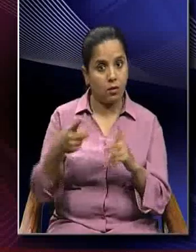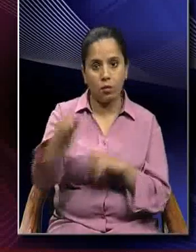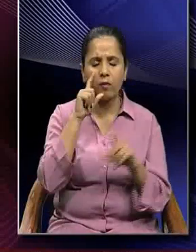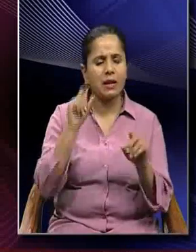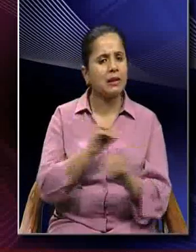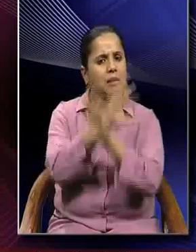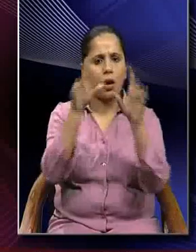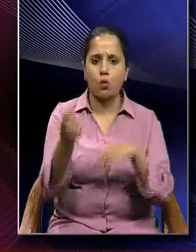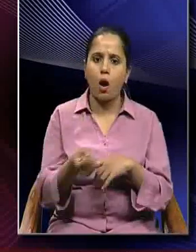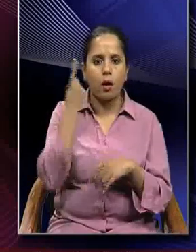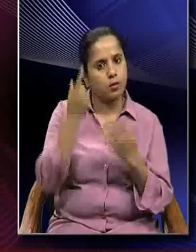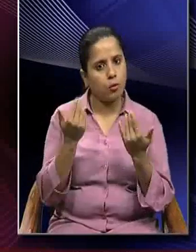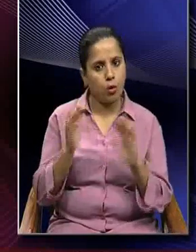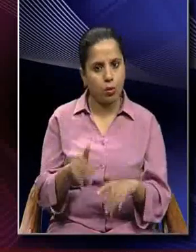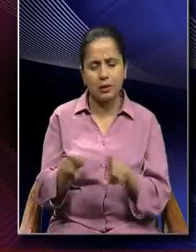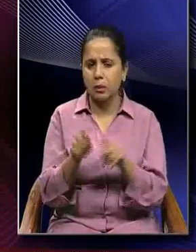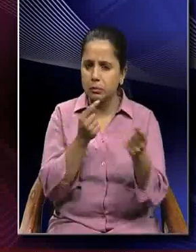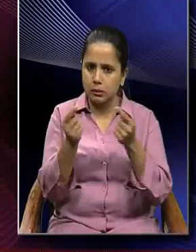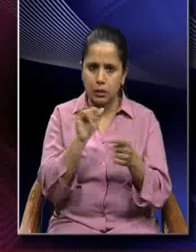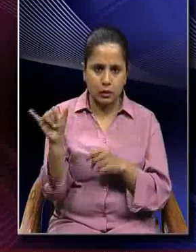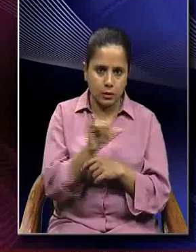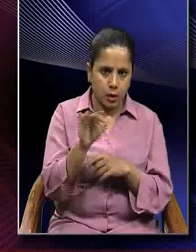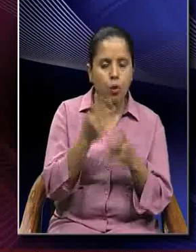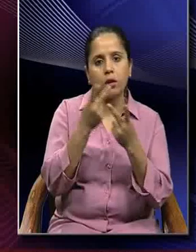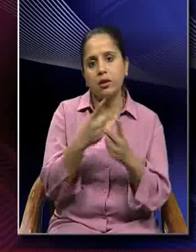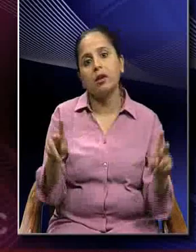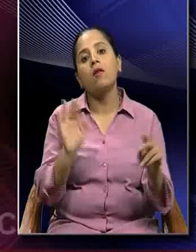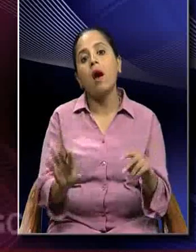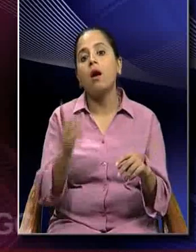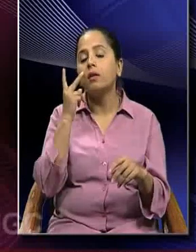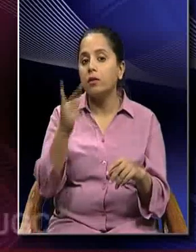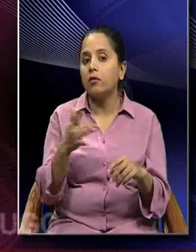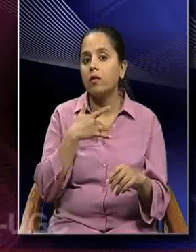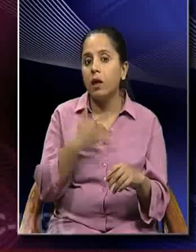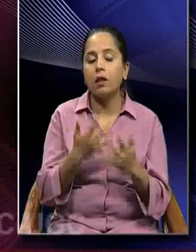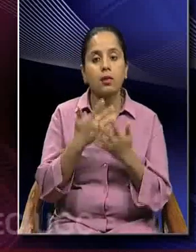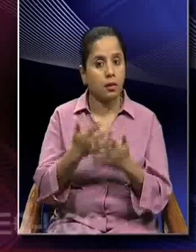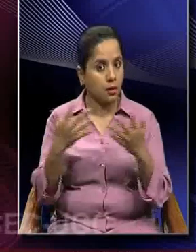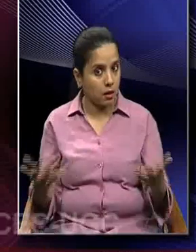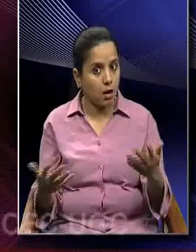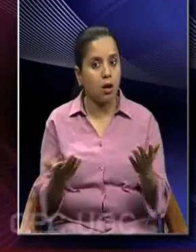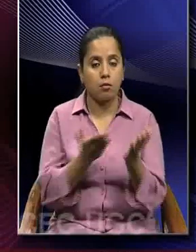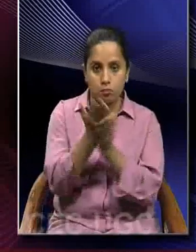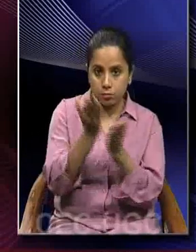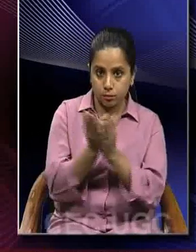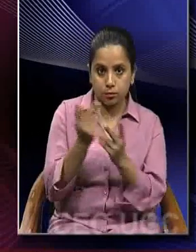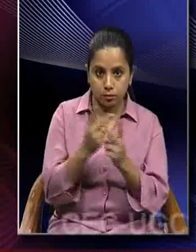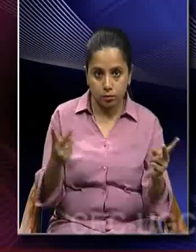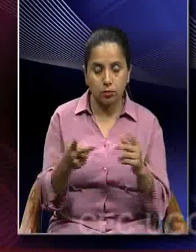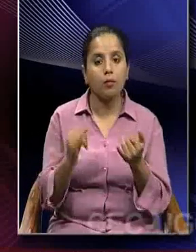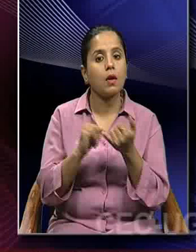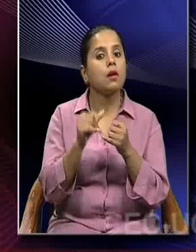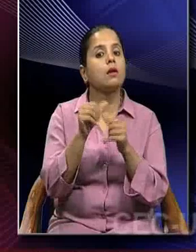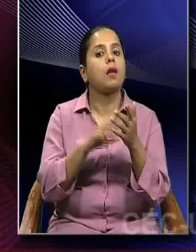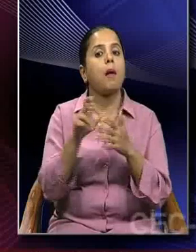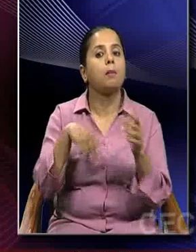clearer understanding of the similarities and differences in characteristics, objectives, methodologies, sampling